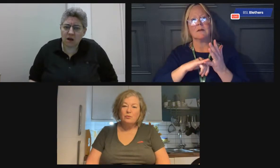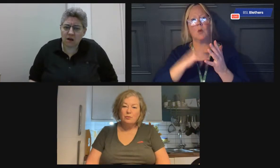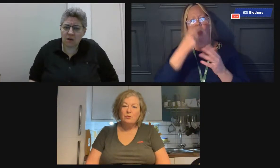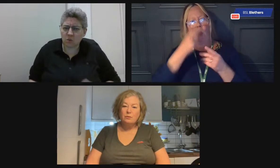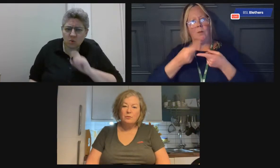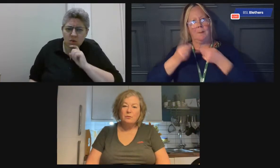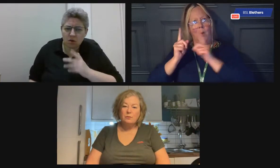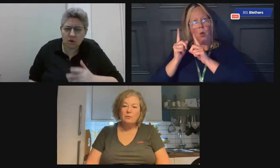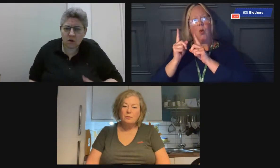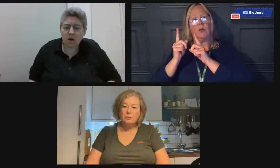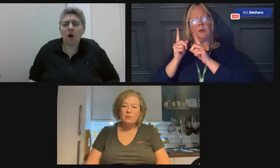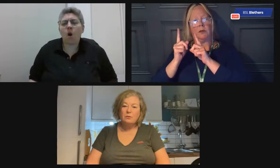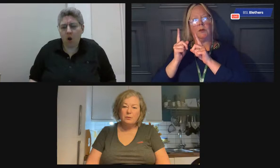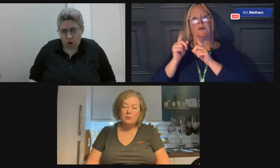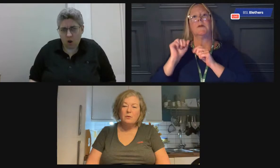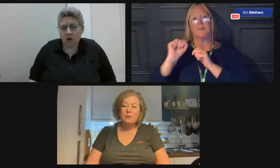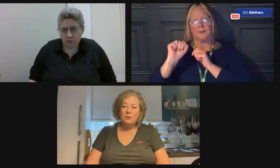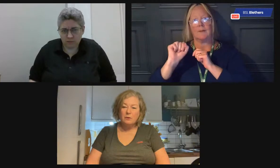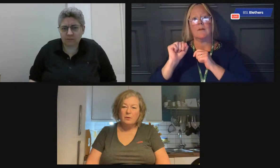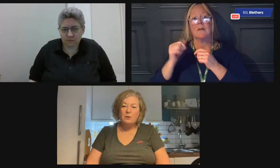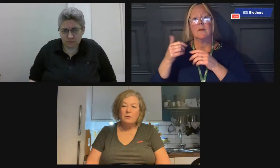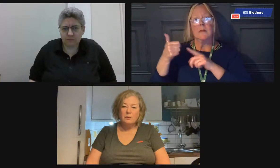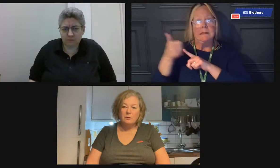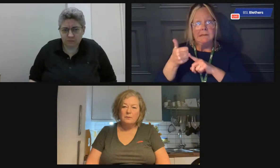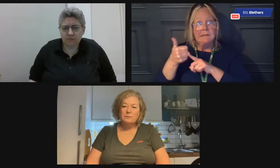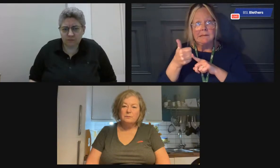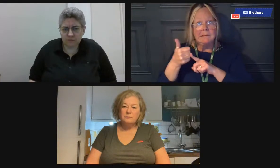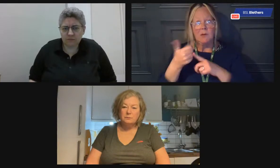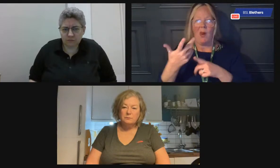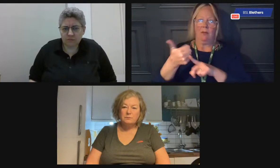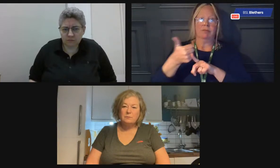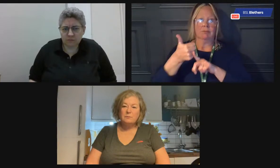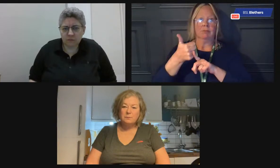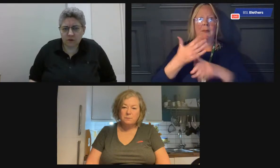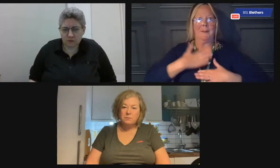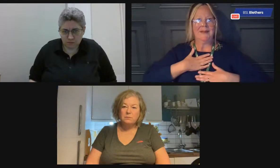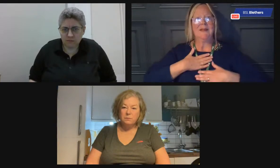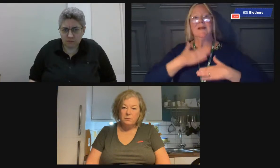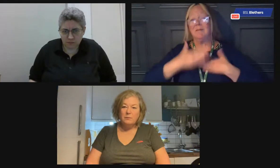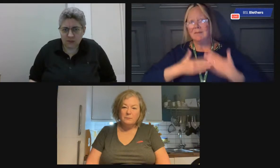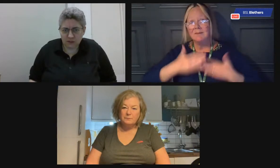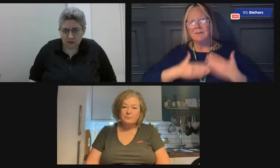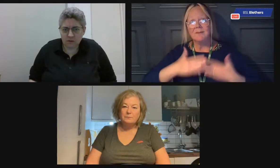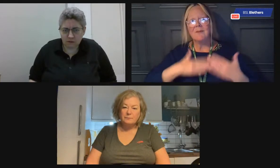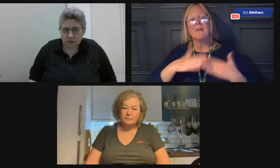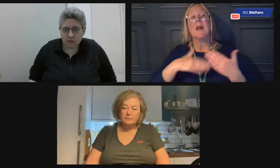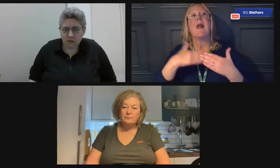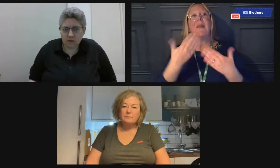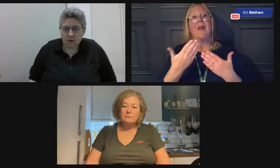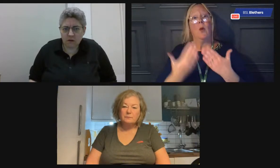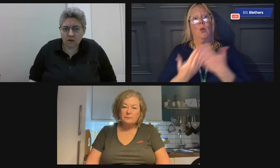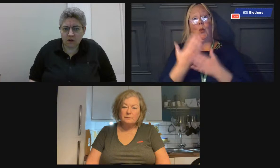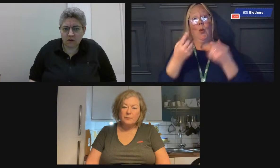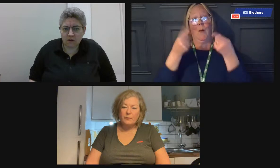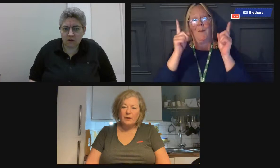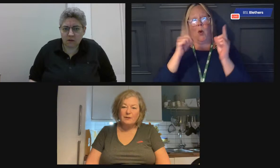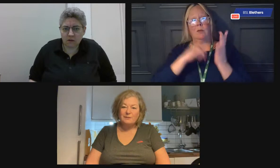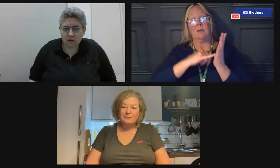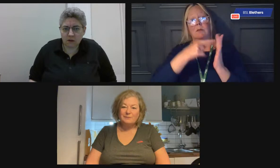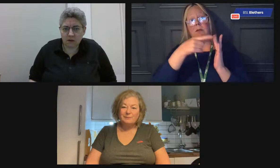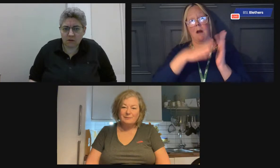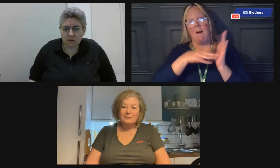Sarah Rolls, who's the boss, my superior, who's provided me with a lot of support.